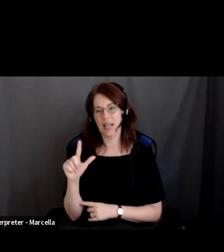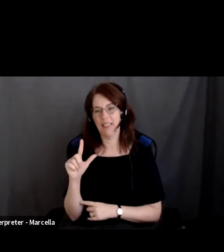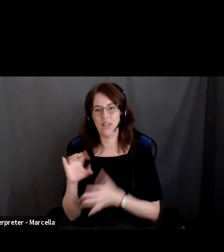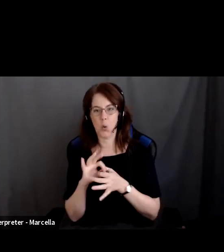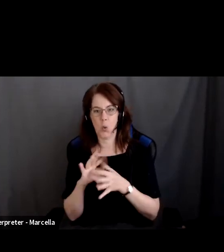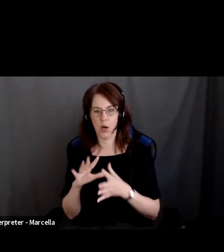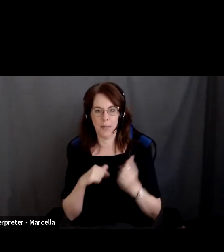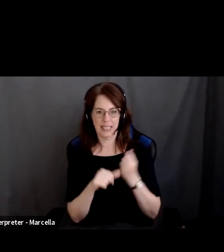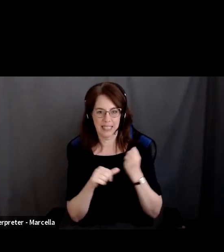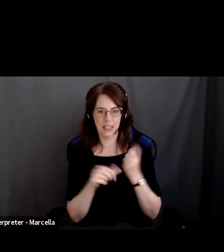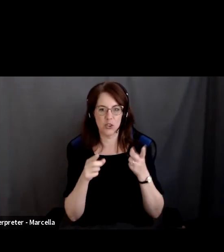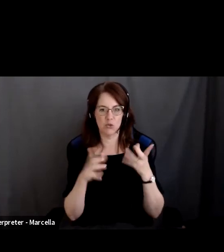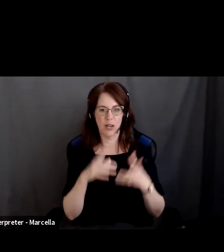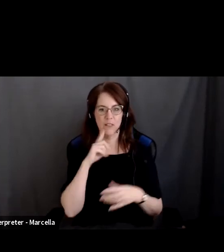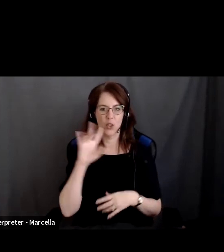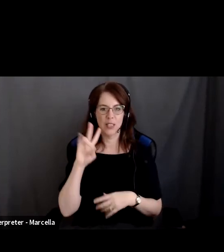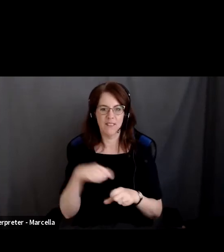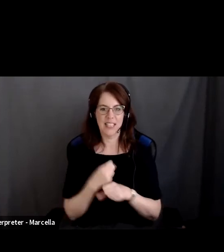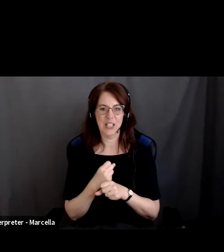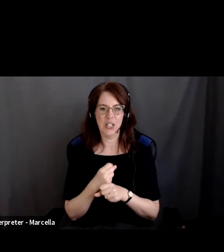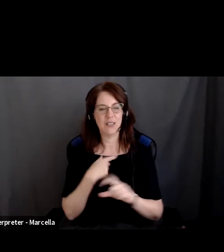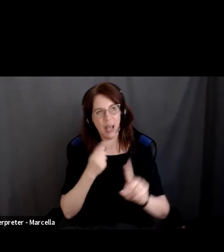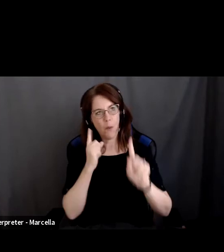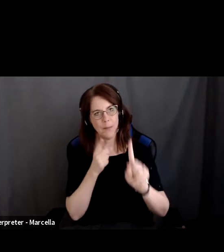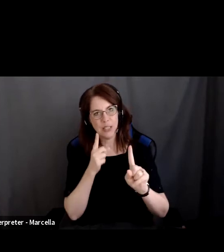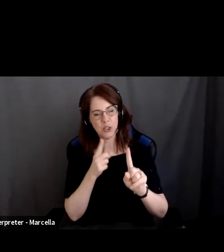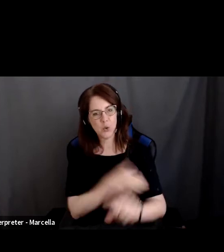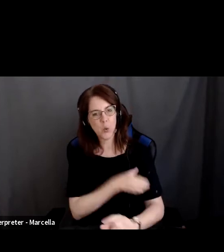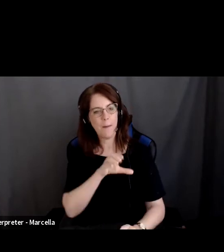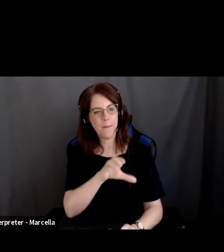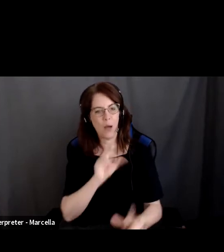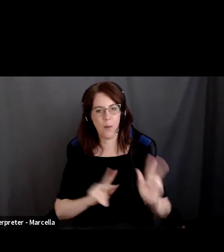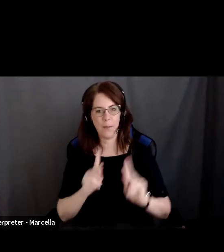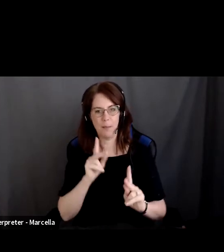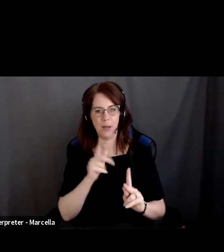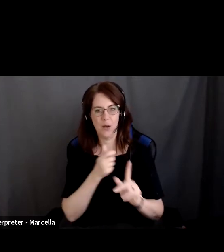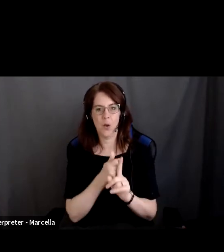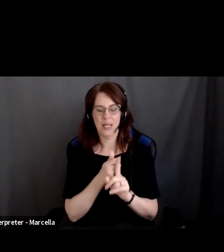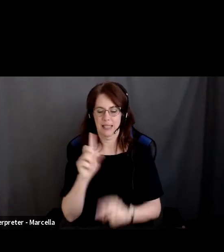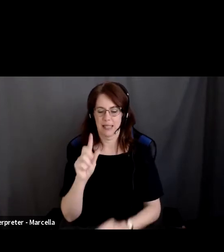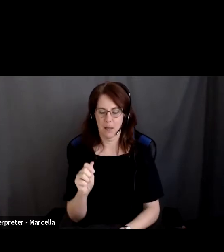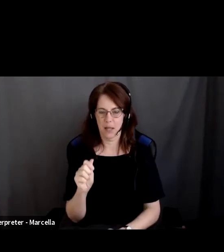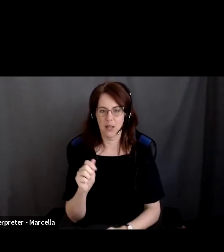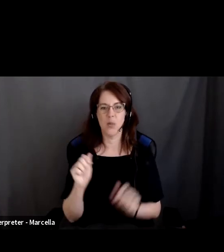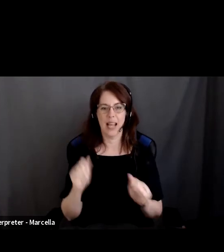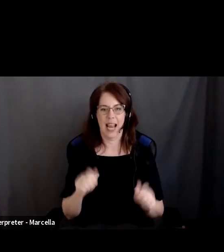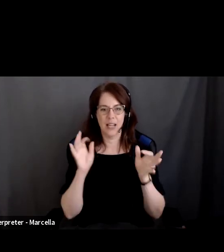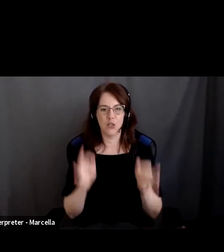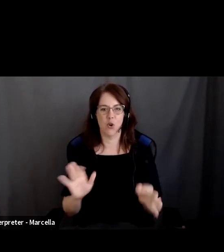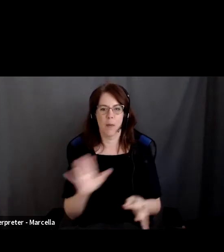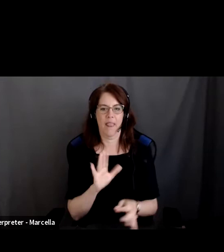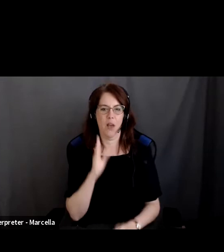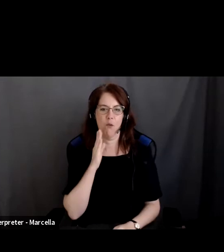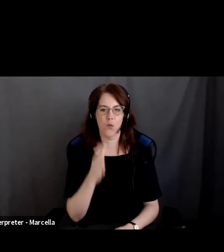assistant director for 7 years. And our mission is to empower people who have disabilities so that they may determine their own